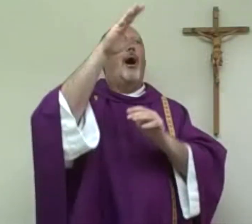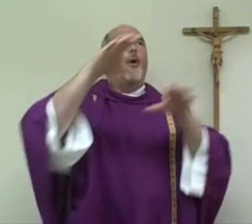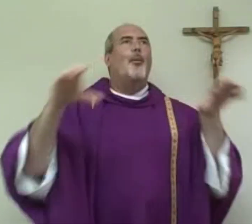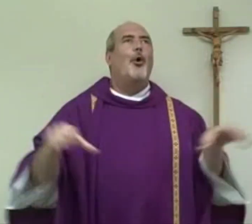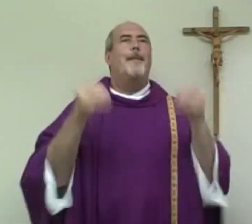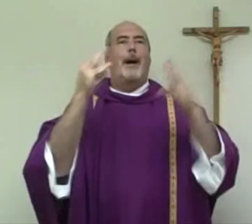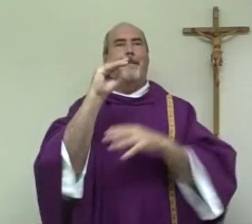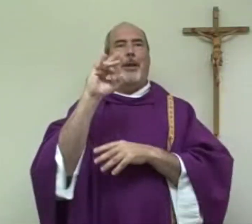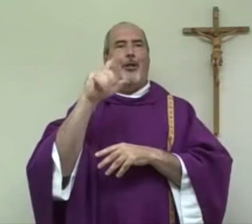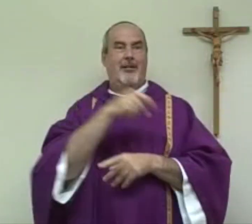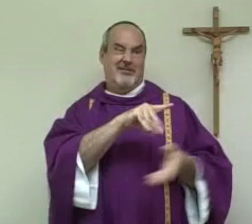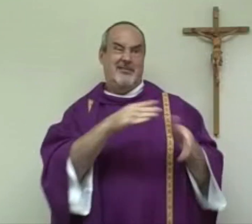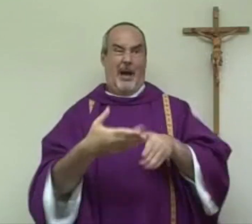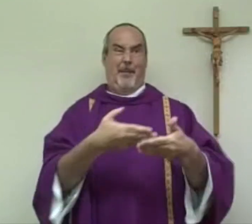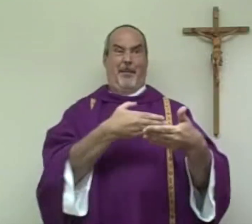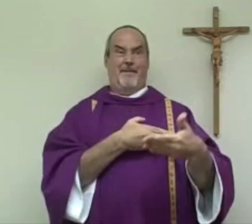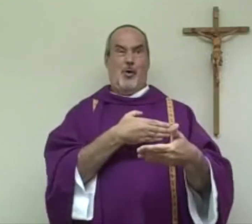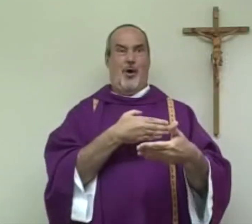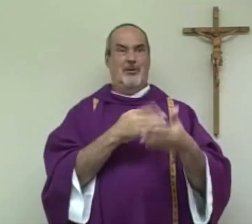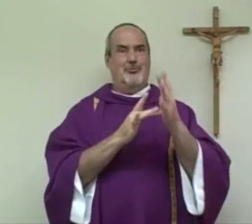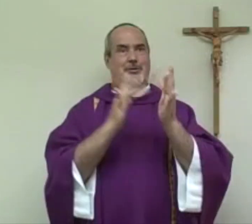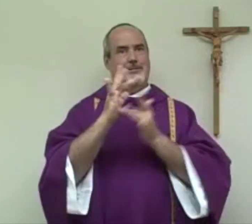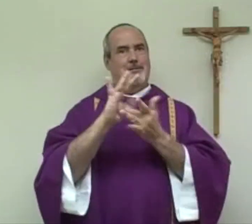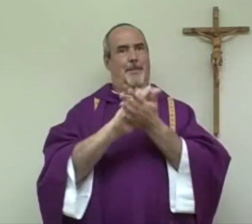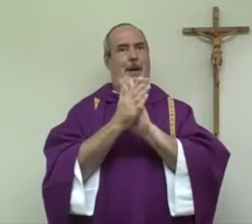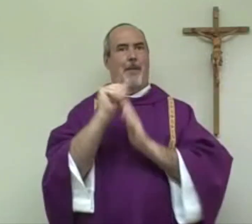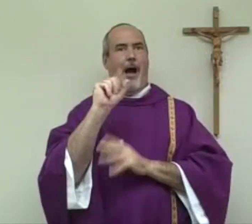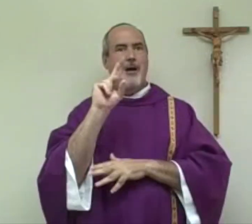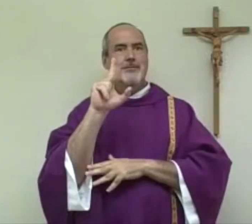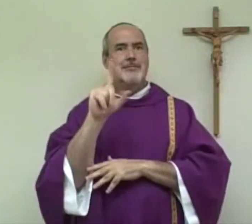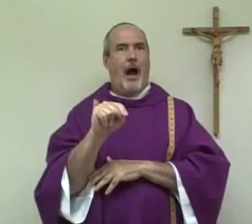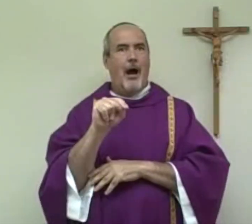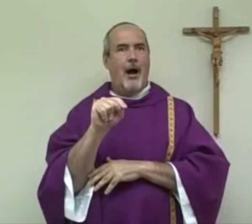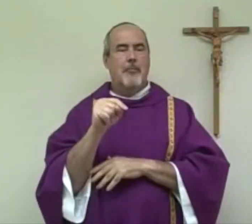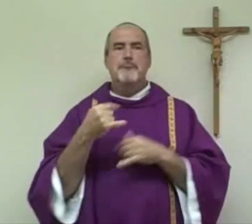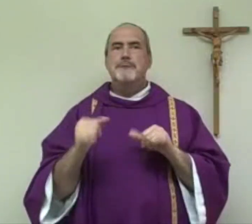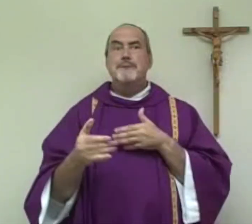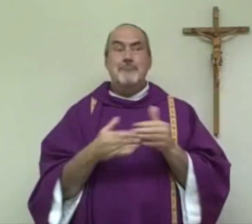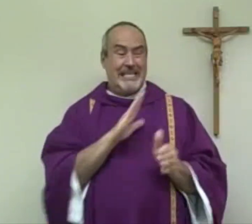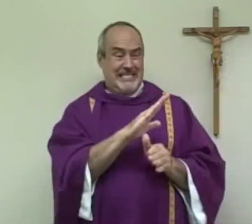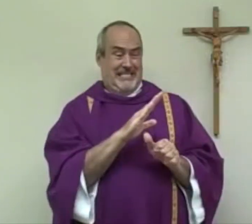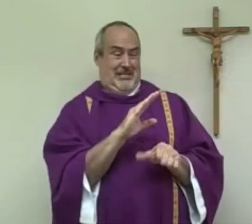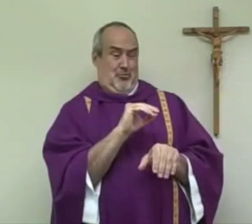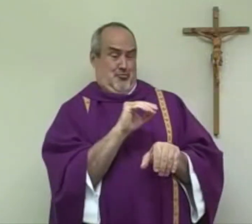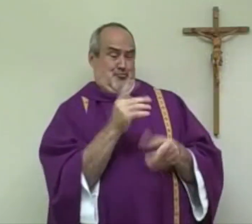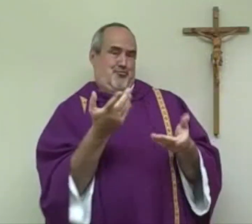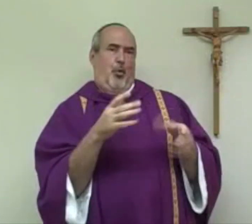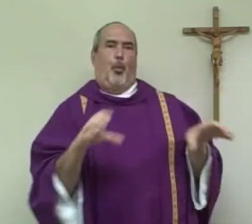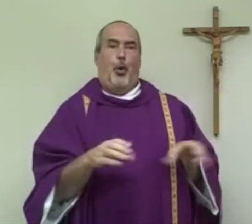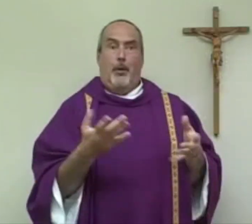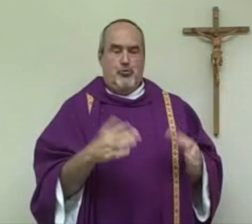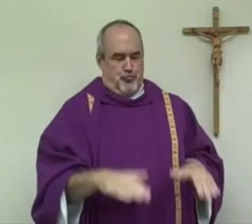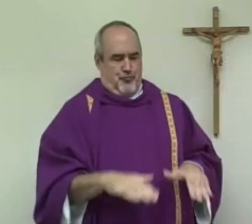Joseph wasn't able to see all the miracles and the good works that Jesus did as an adult because he died before Jesus was an